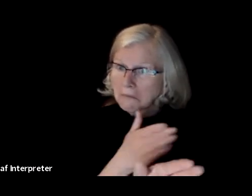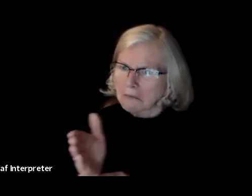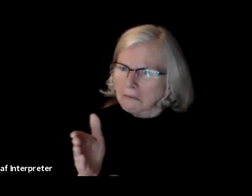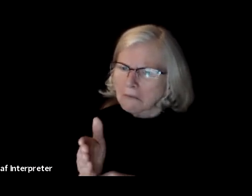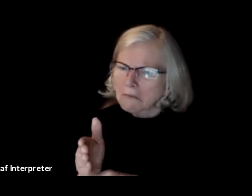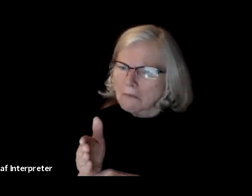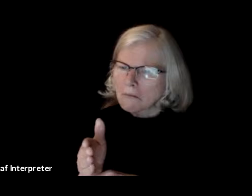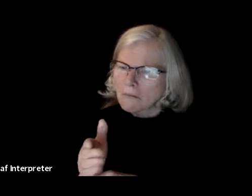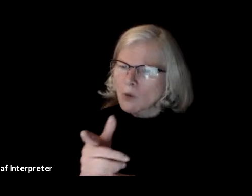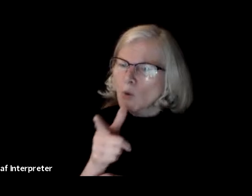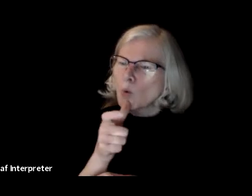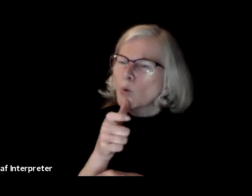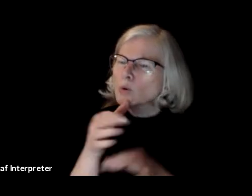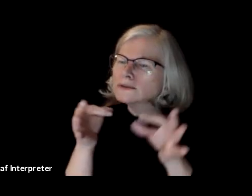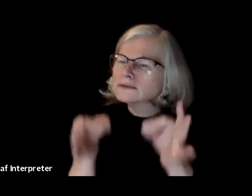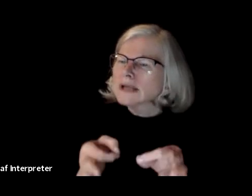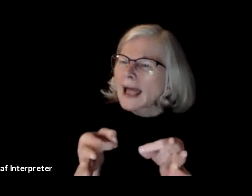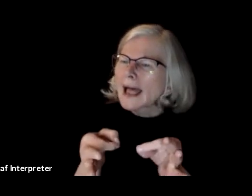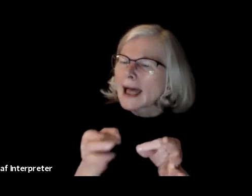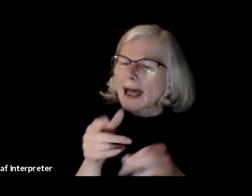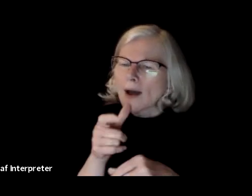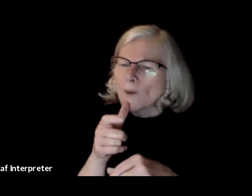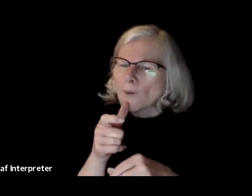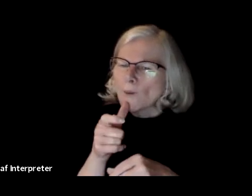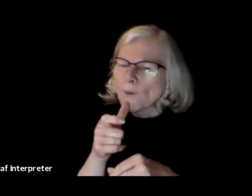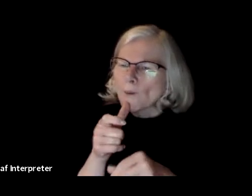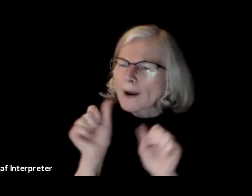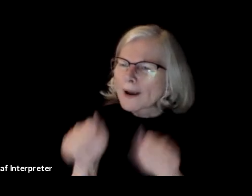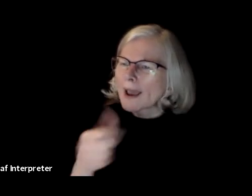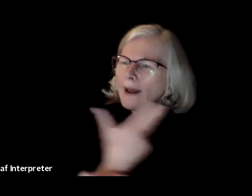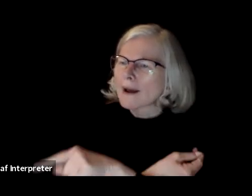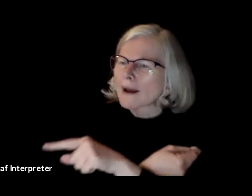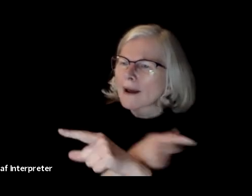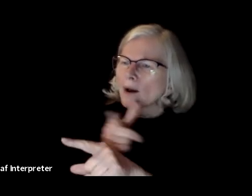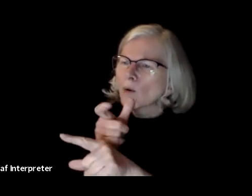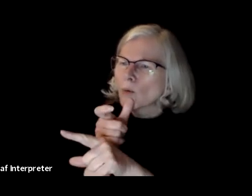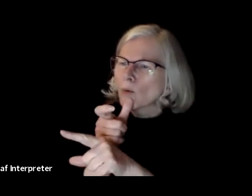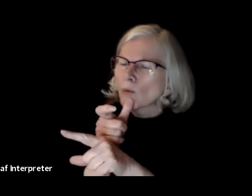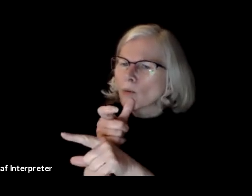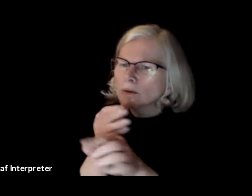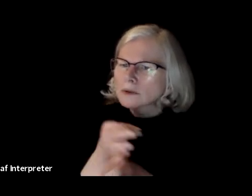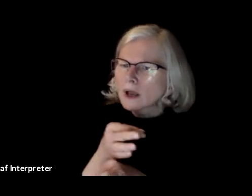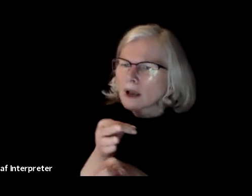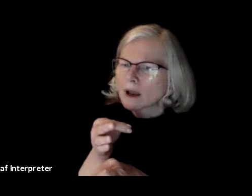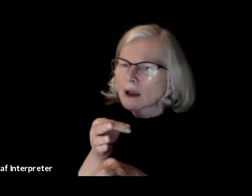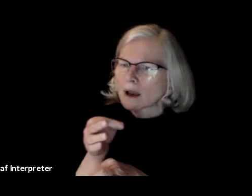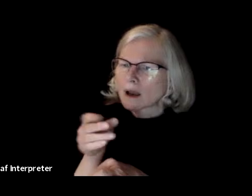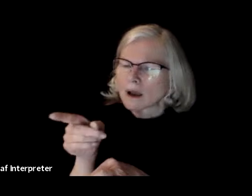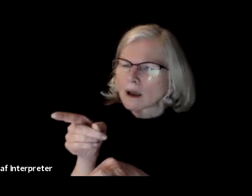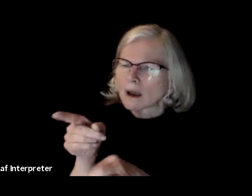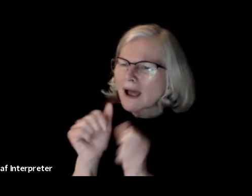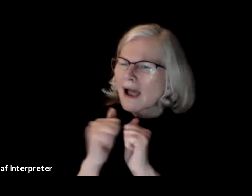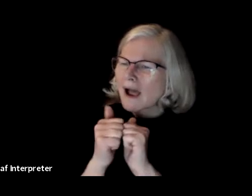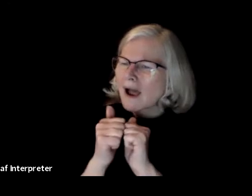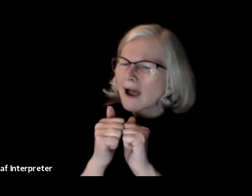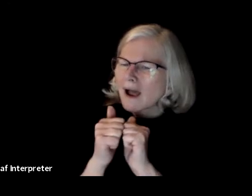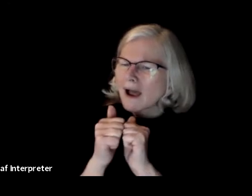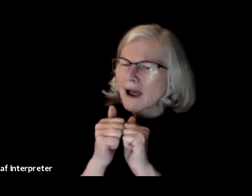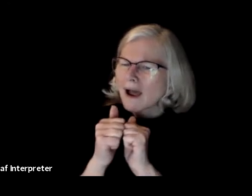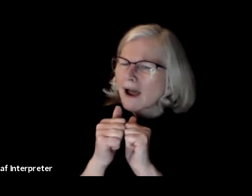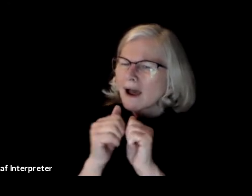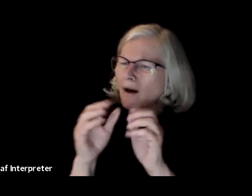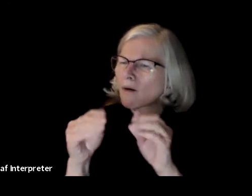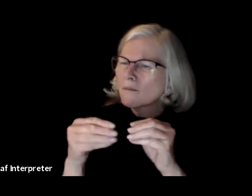perhaps, that someone in that provider group that's providing that vaccine to that person, that some other